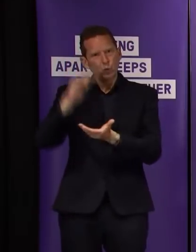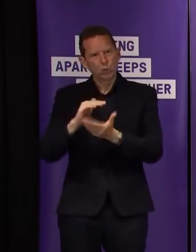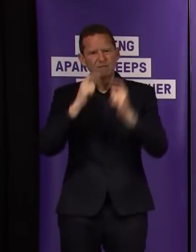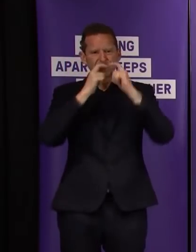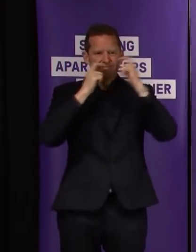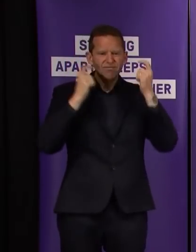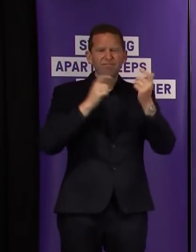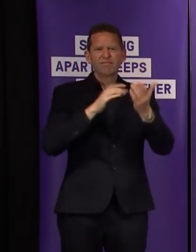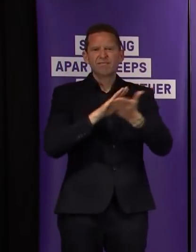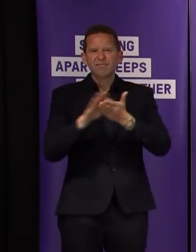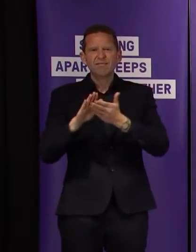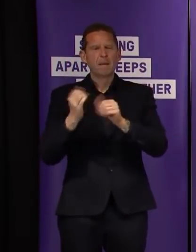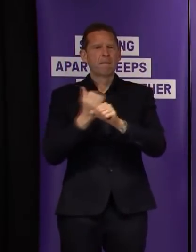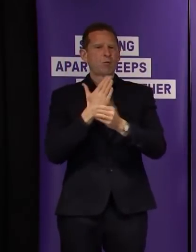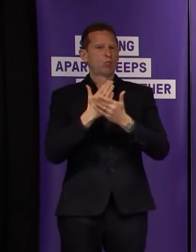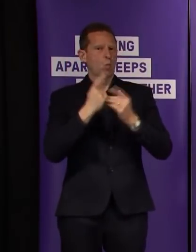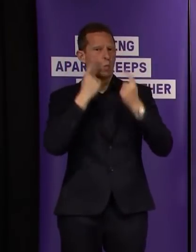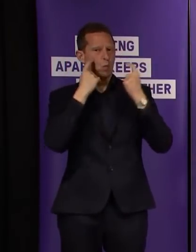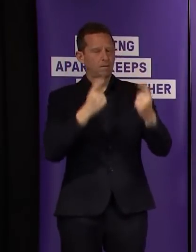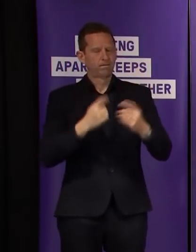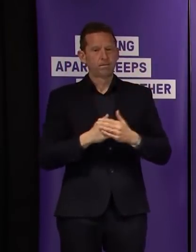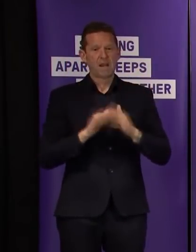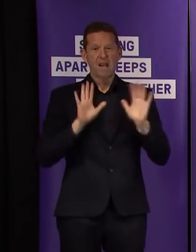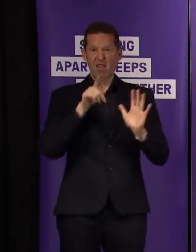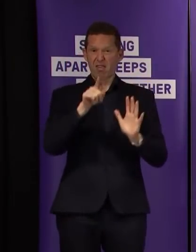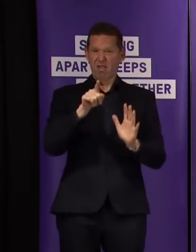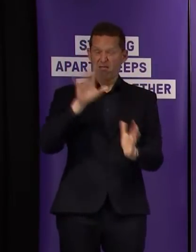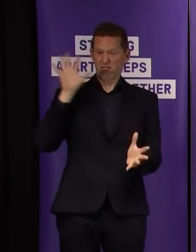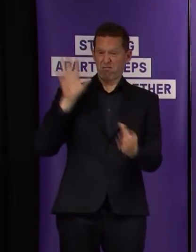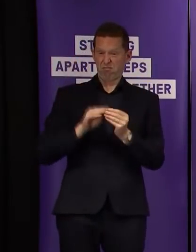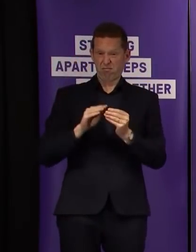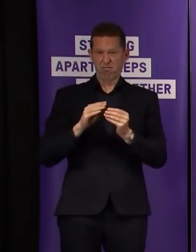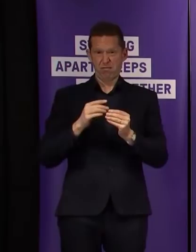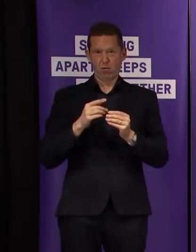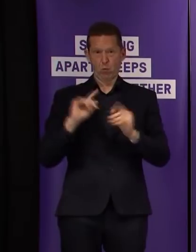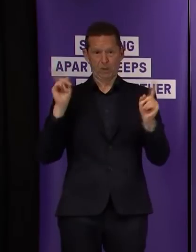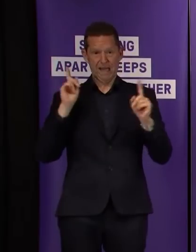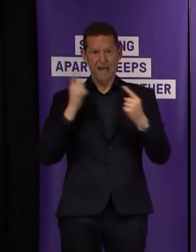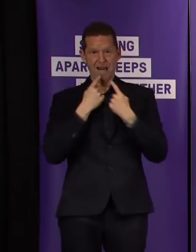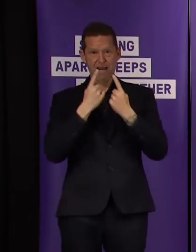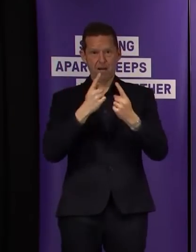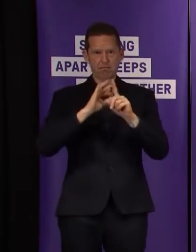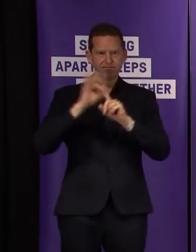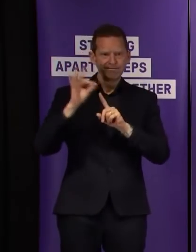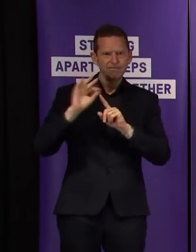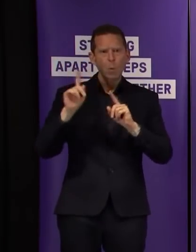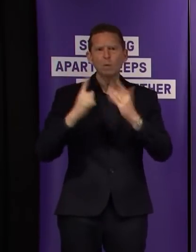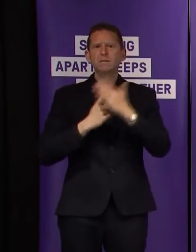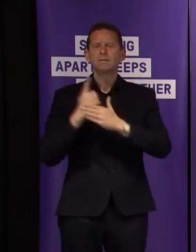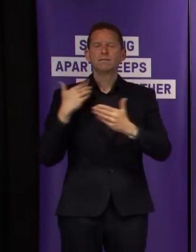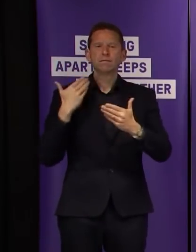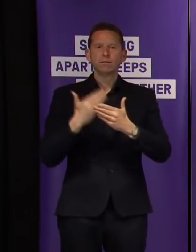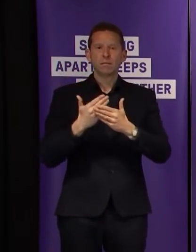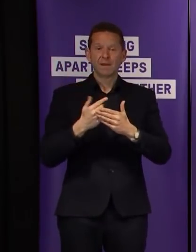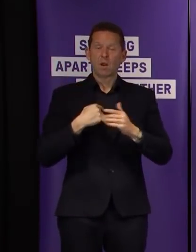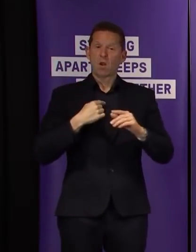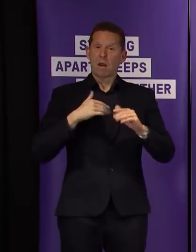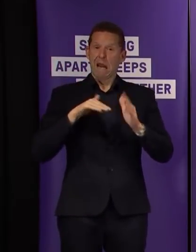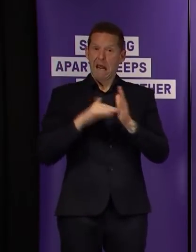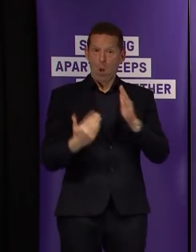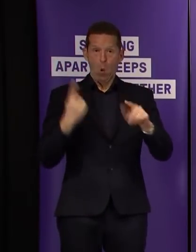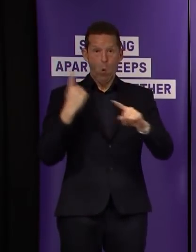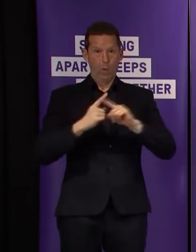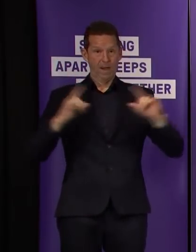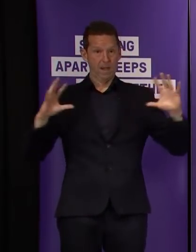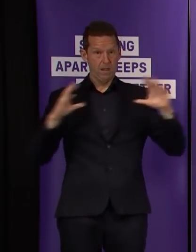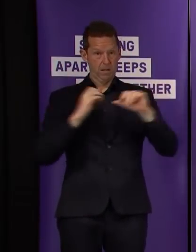think that's probably all I need to do in terms of daily data. What I now want to do is, as quickly as I can, as thoroughly as I can, you've